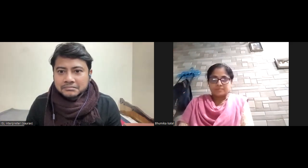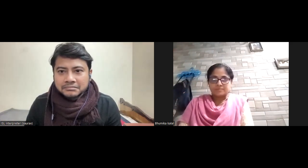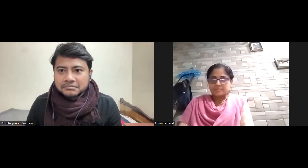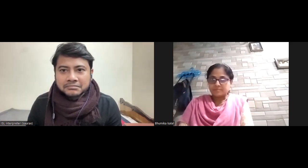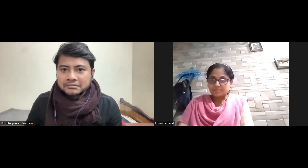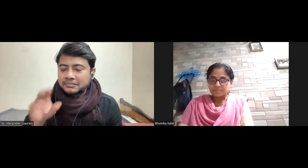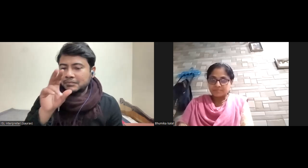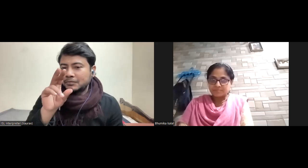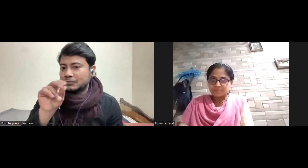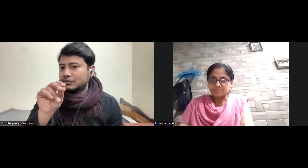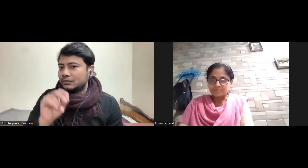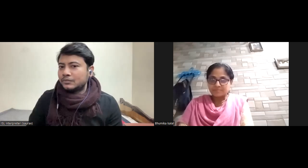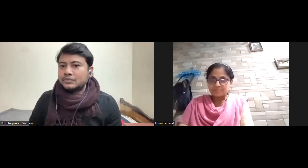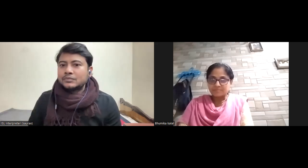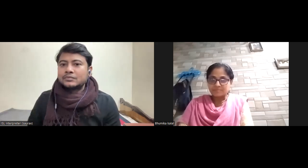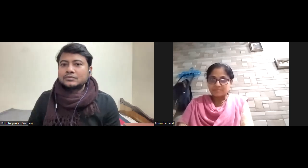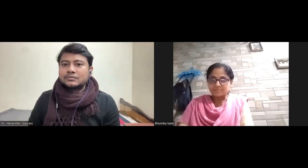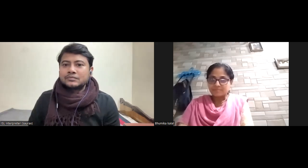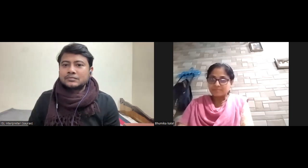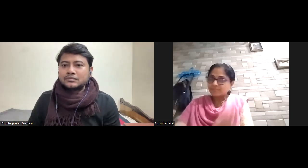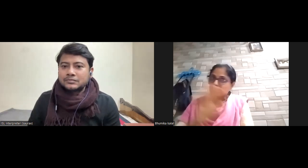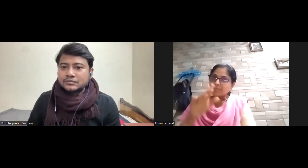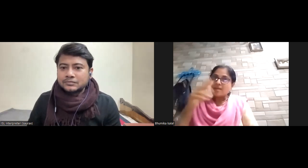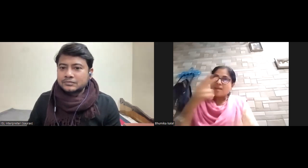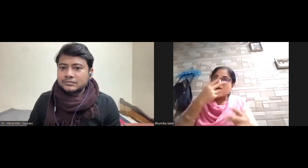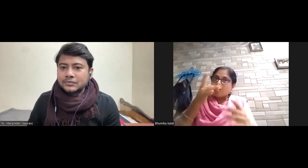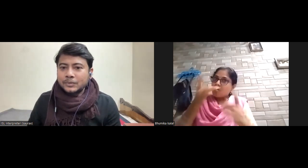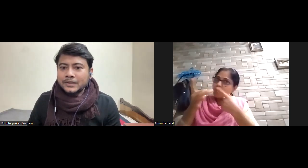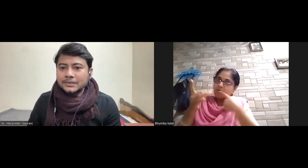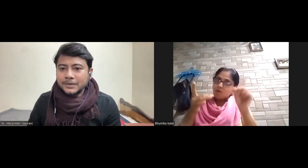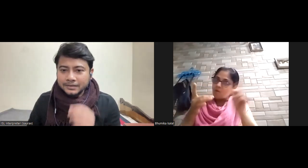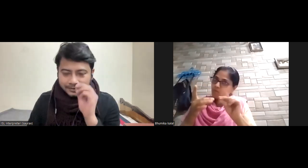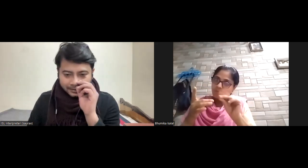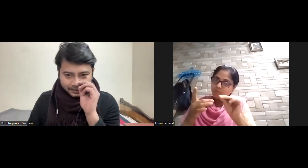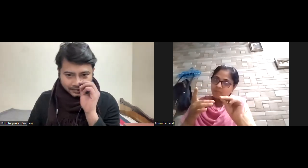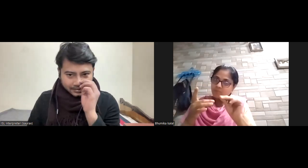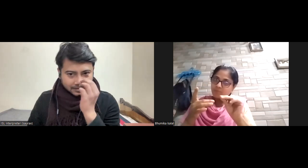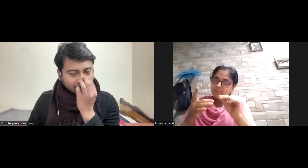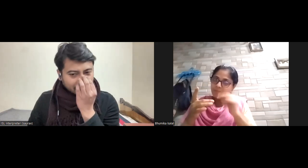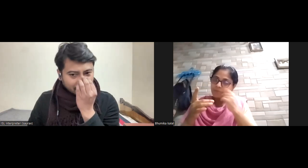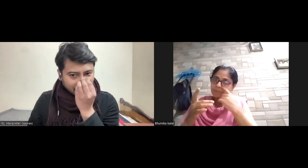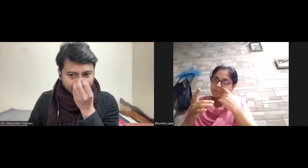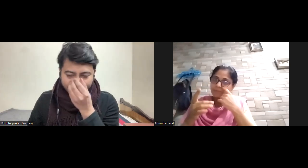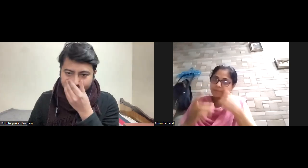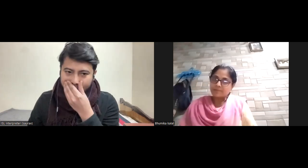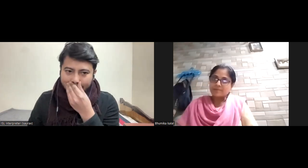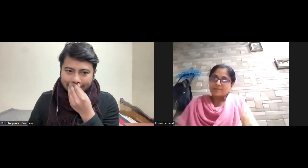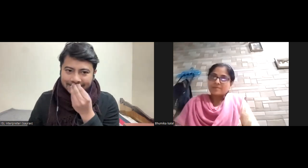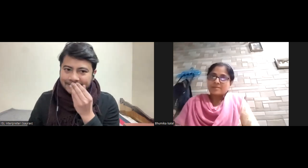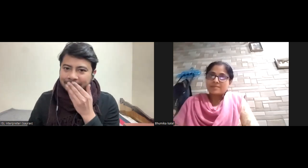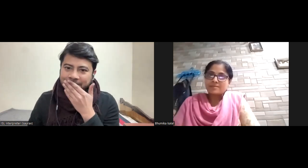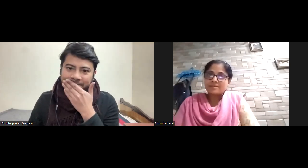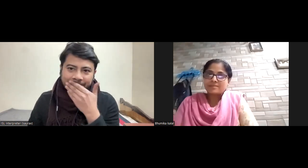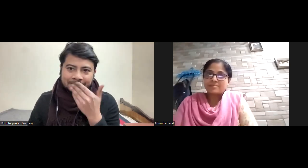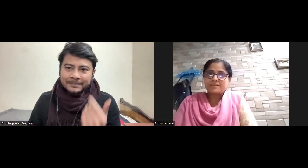mm. No, Mataji, but Not allowed. No, it's not allowed while watching the